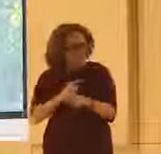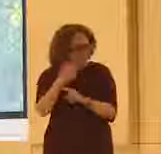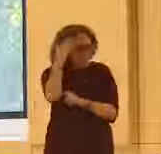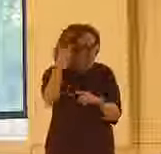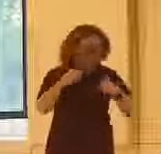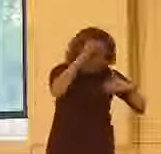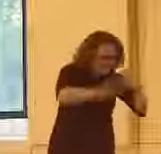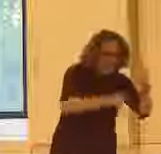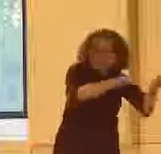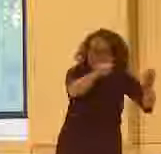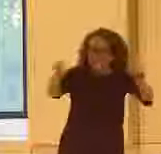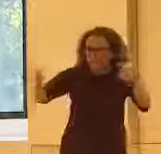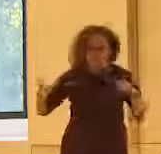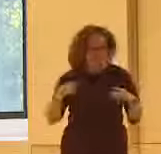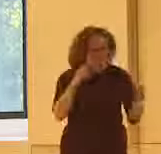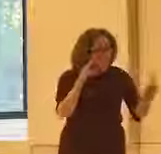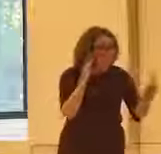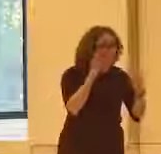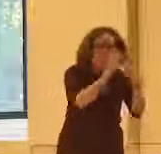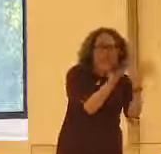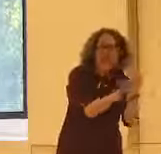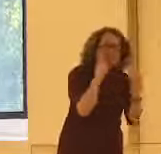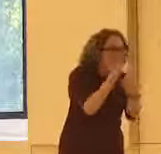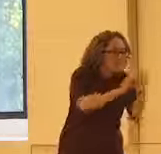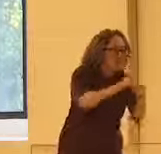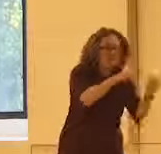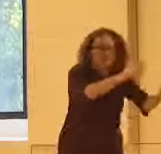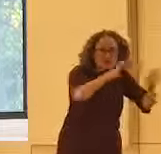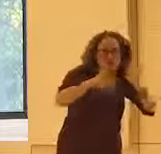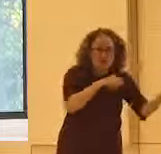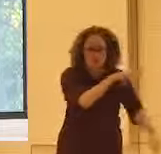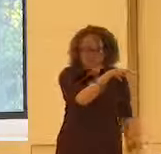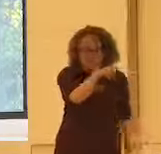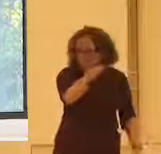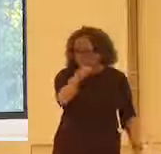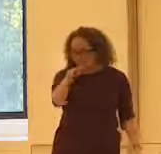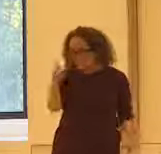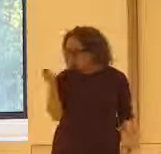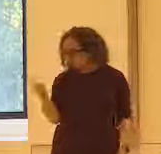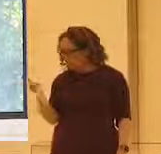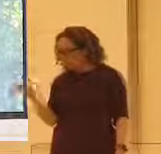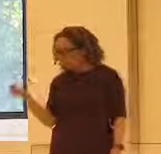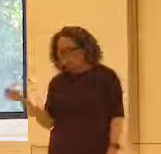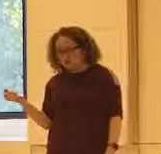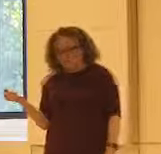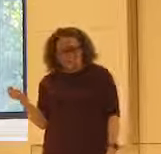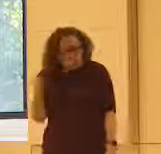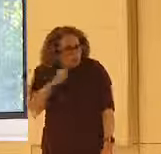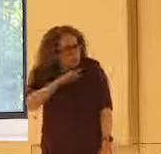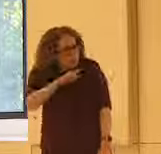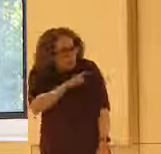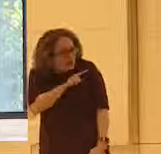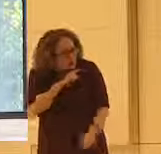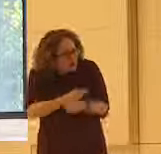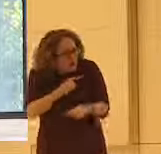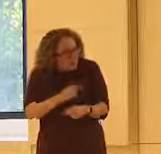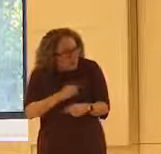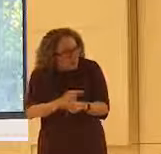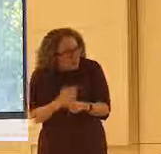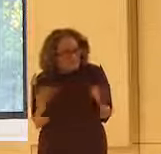there, there's a lot of people who've experienced it, deaf people in the deaf world, but it hasn't happened. People